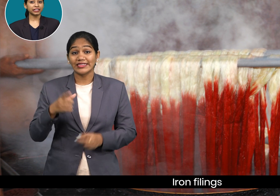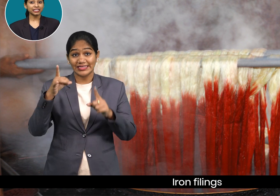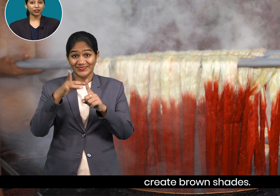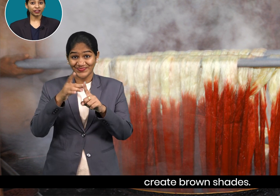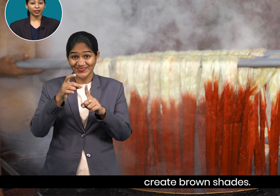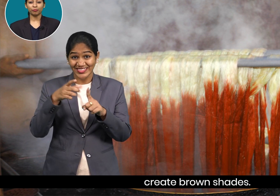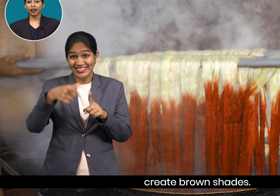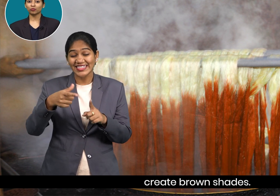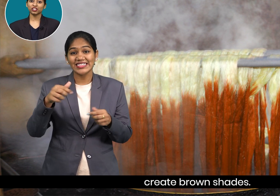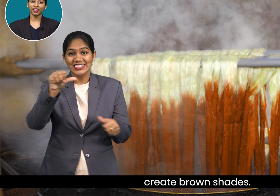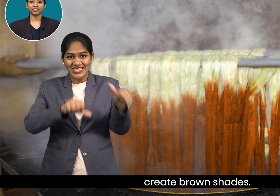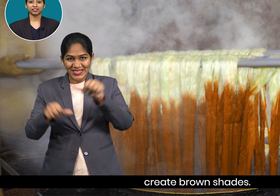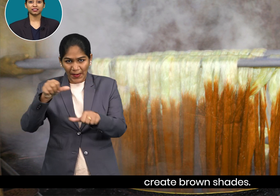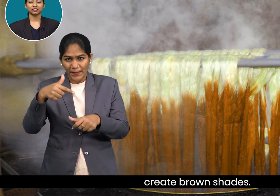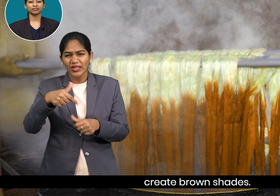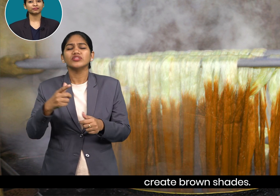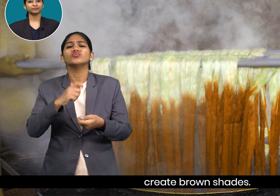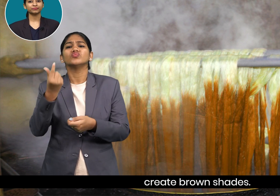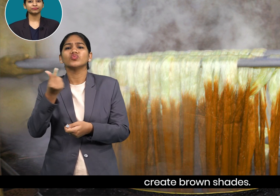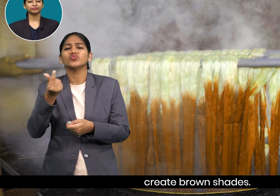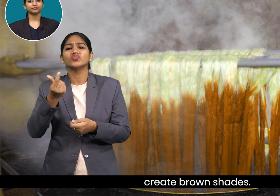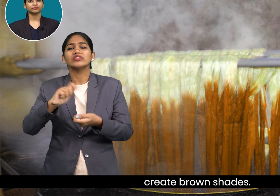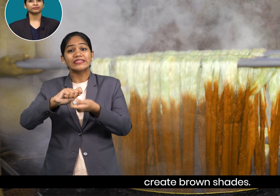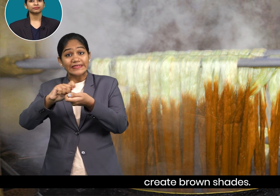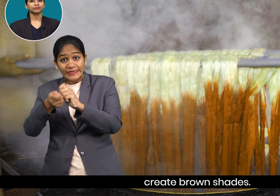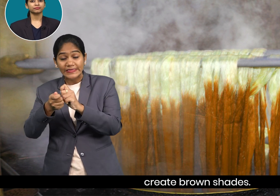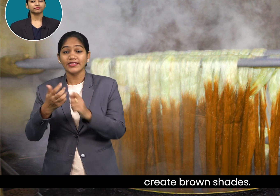Iron fillings create brown shades.